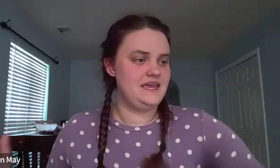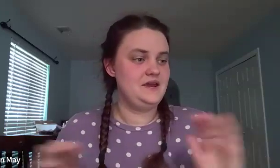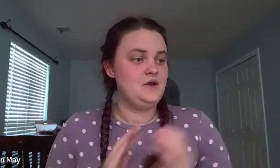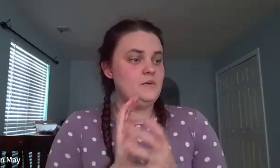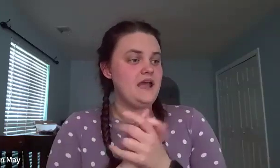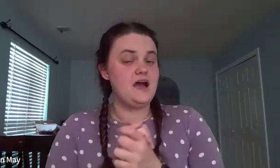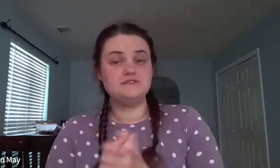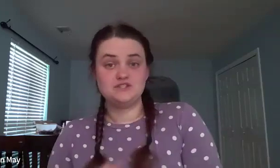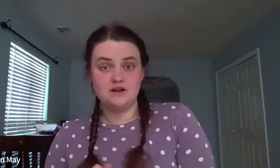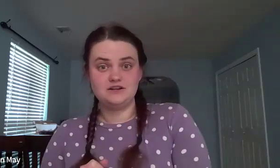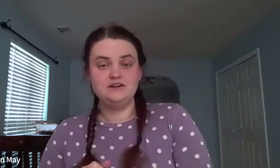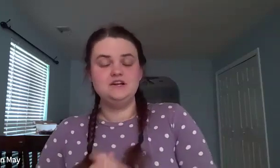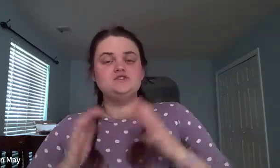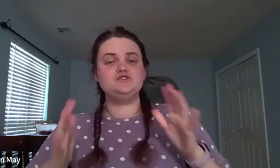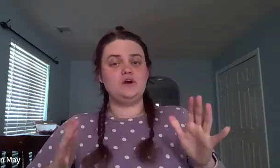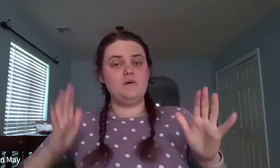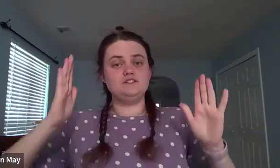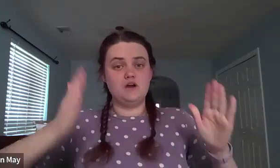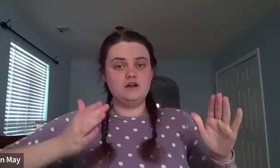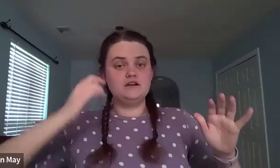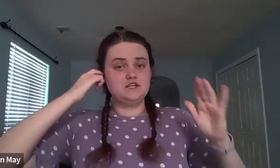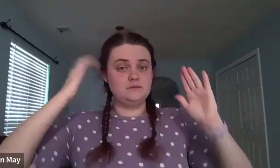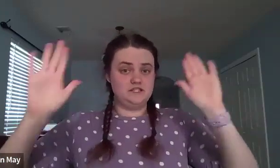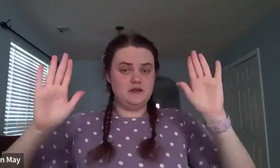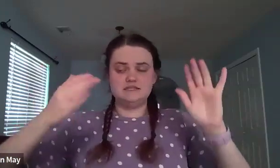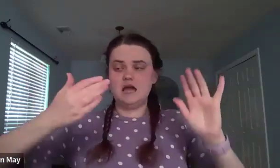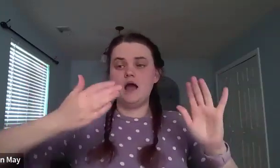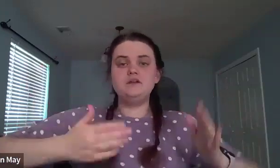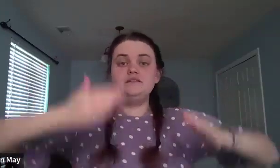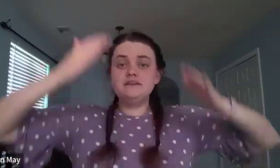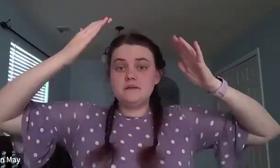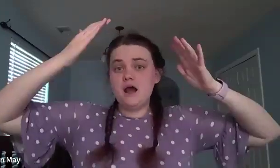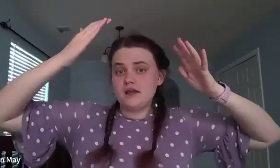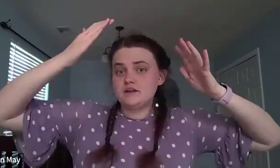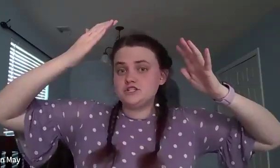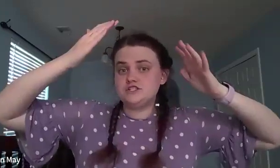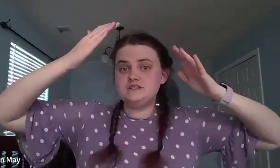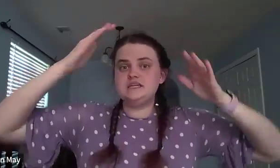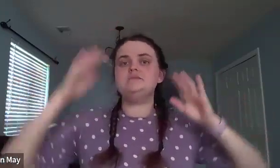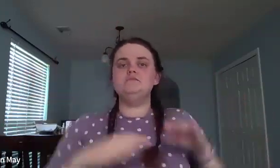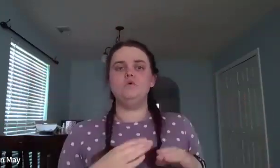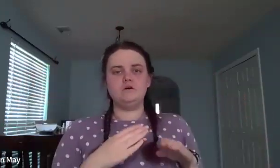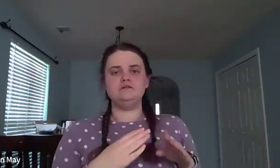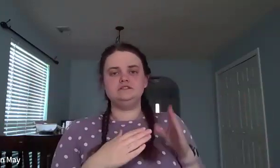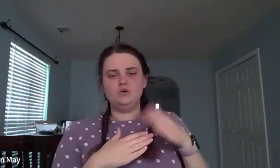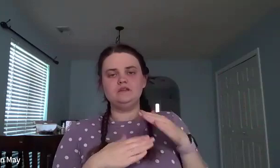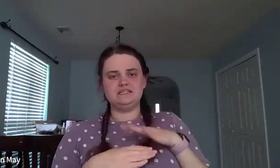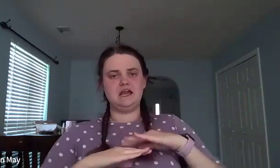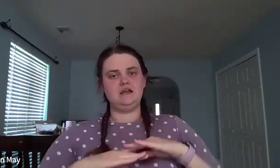Then we have soccer. So soccer is going to be 2 hands. I'm going to lift it up higher just so you see it more. Normally it's like kind of